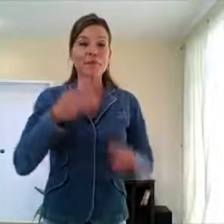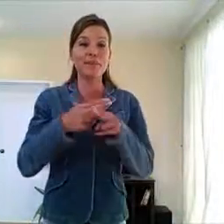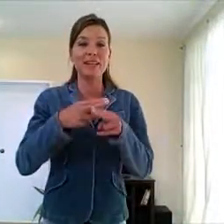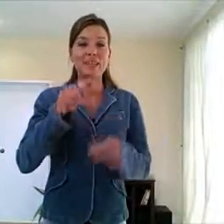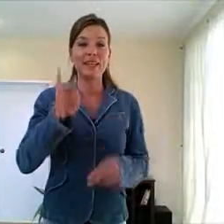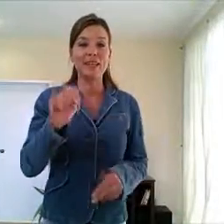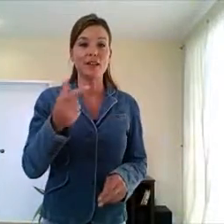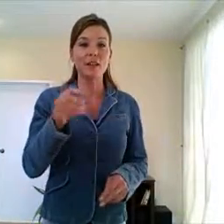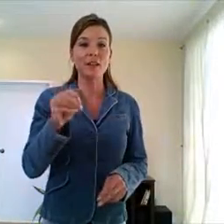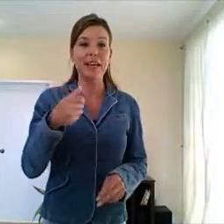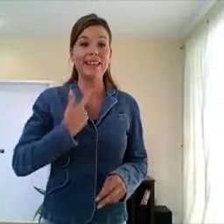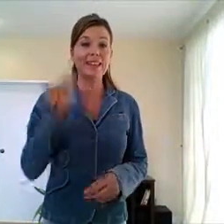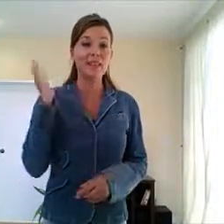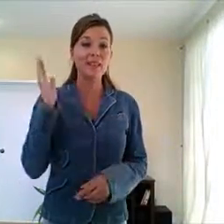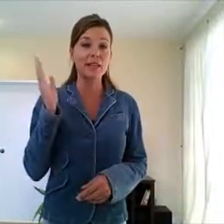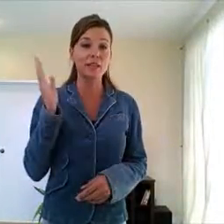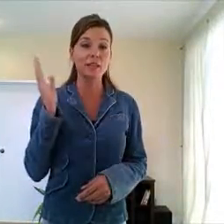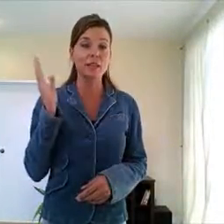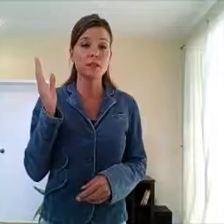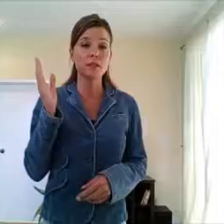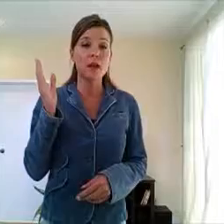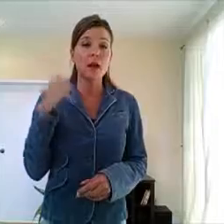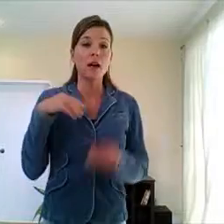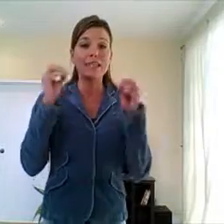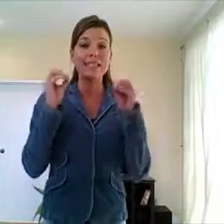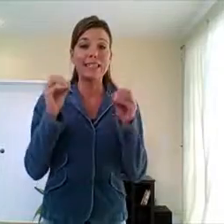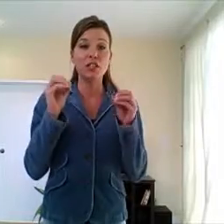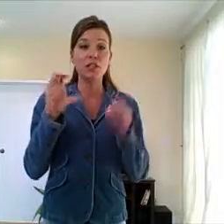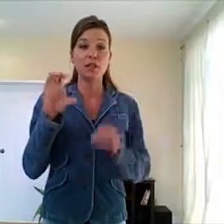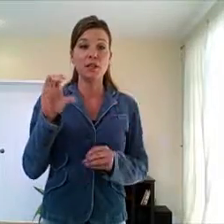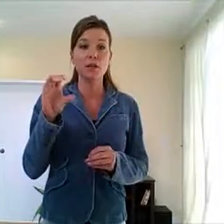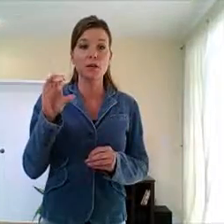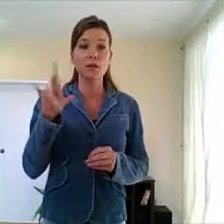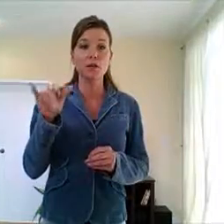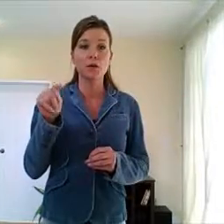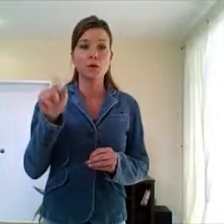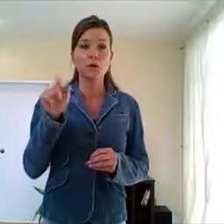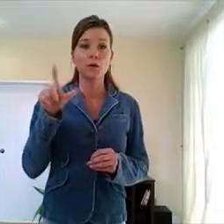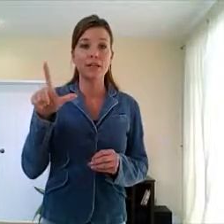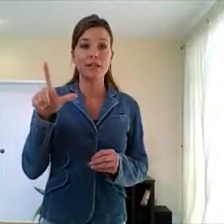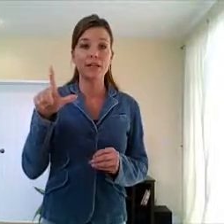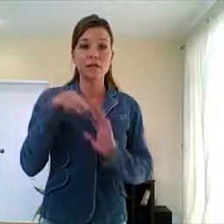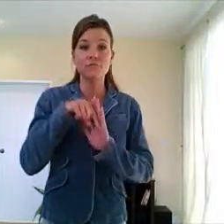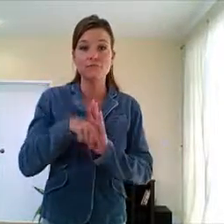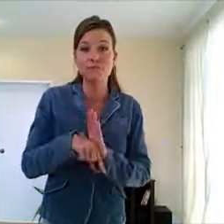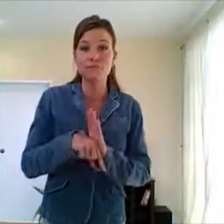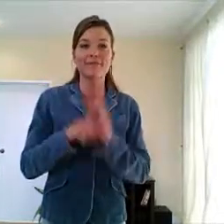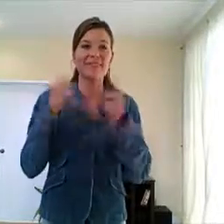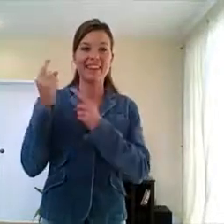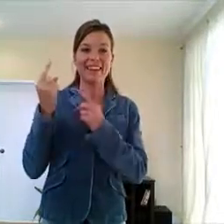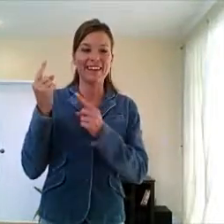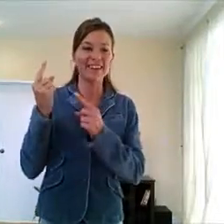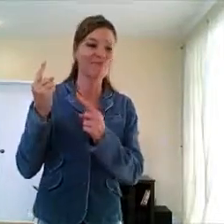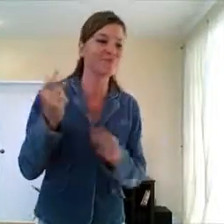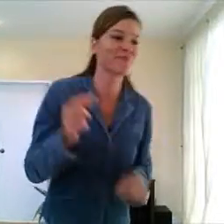My name is Diago, and this is a lecture on teaching critical thinking.